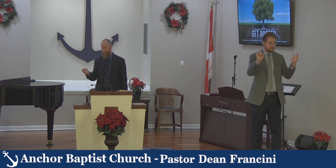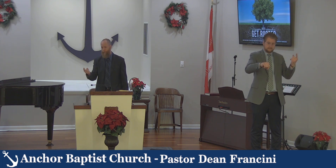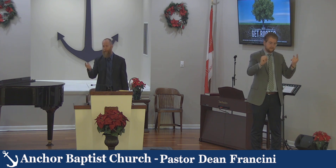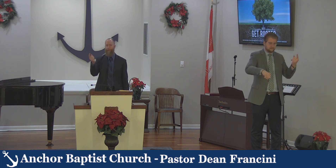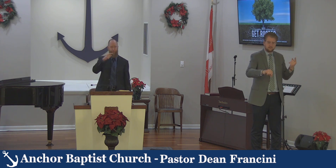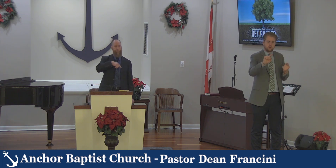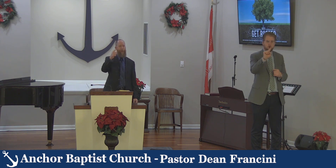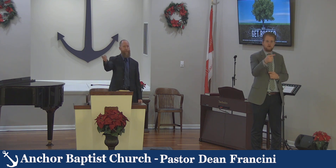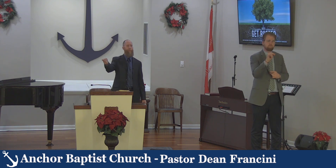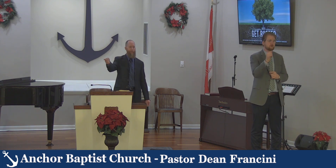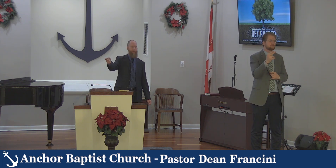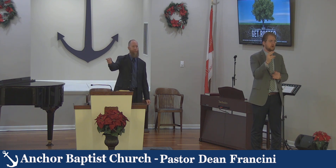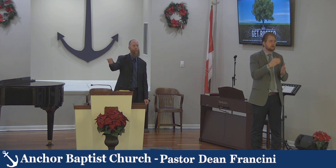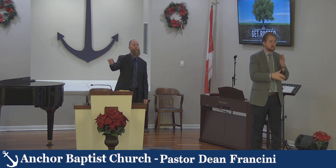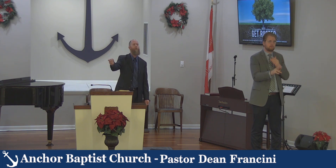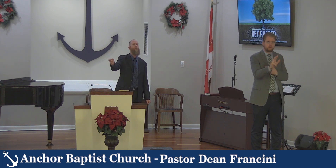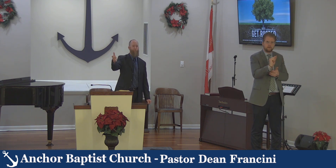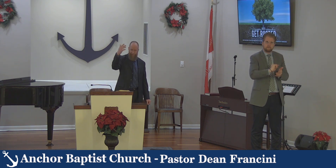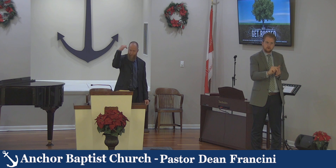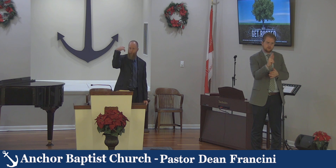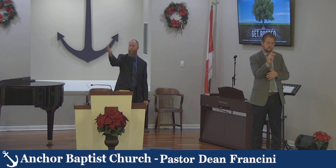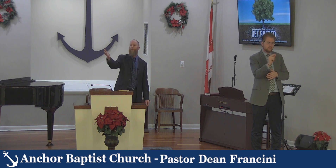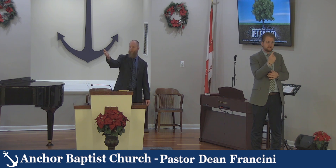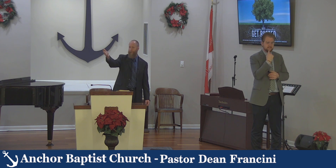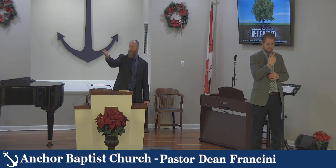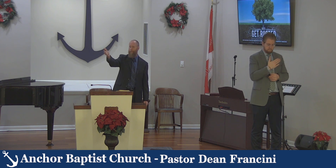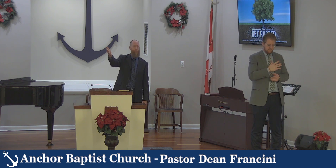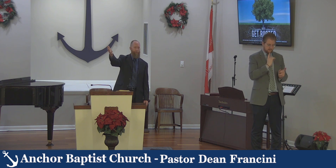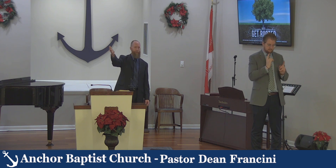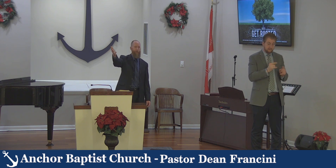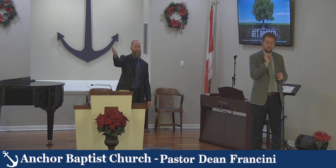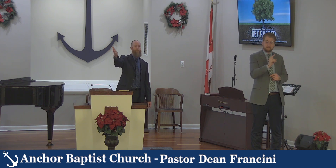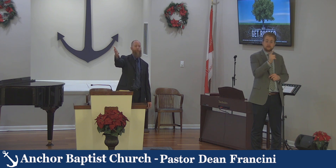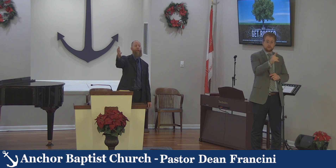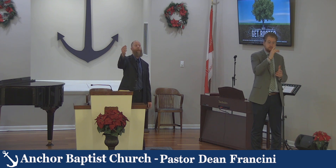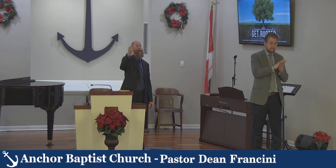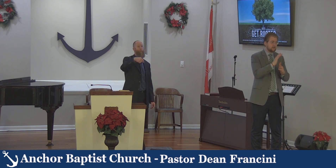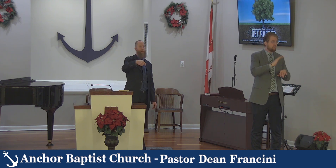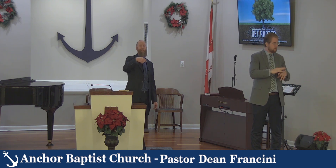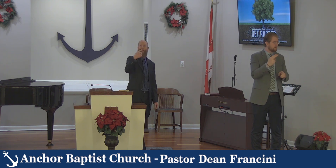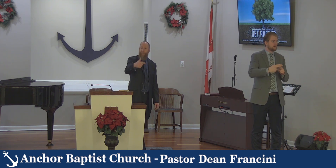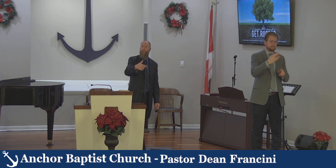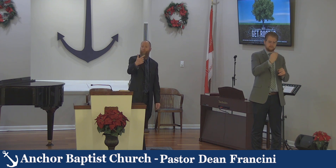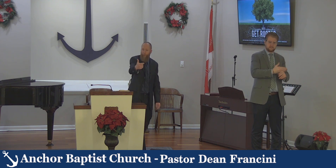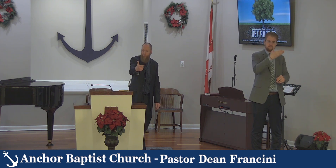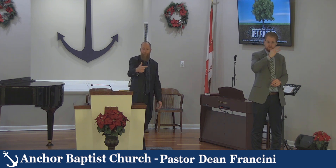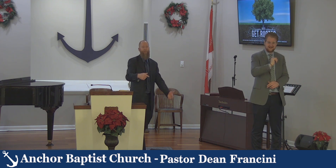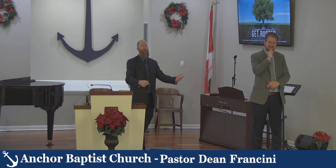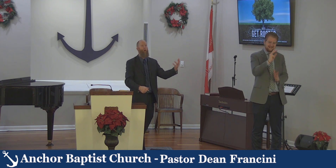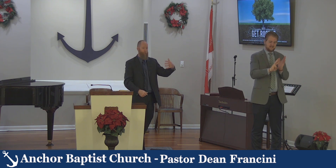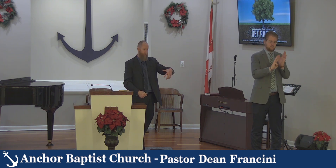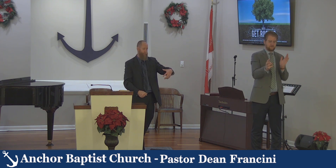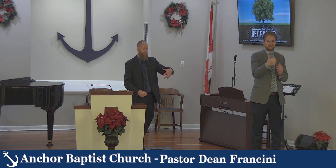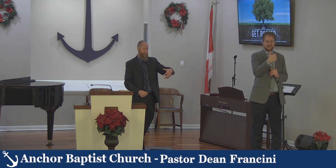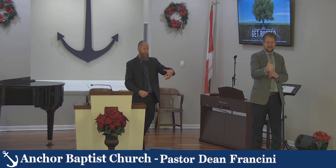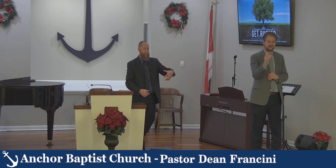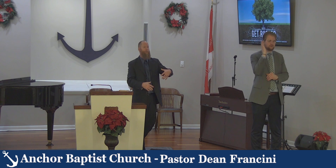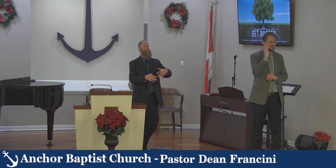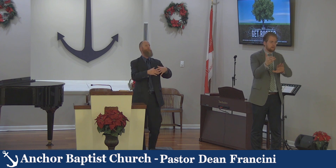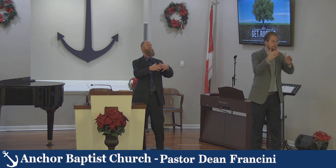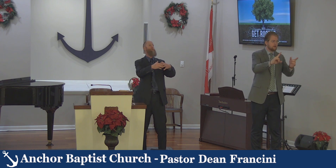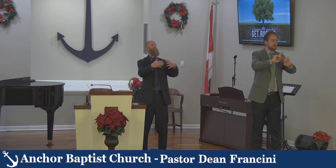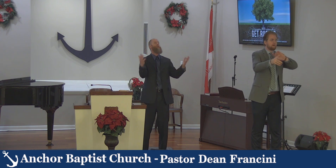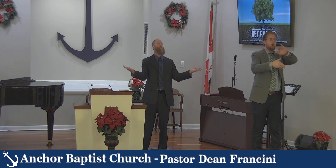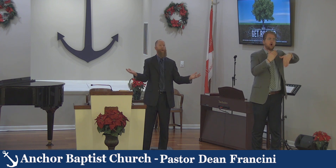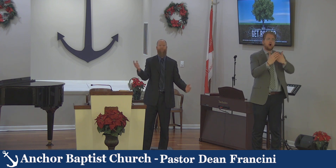3:23, and there you'll find, this is my commandment, that you believe on the name of the Son of God. He'll say, not willing that any should perish, but that all should come to repentance.